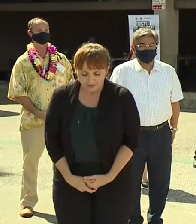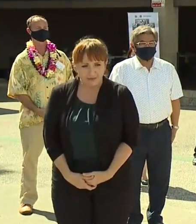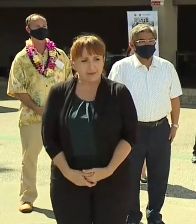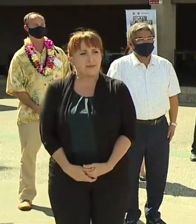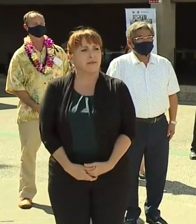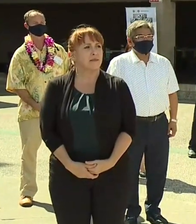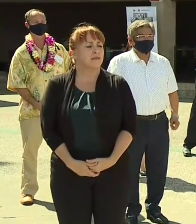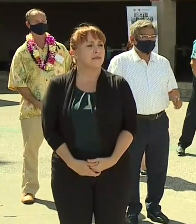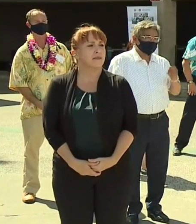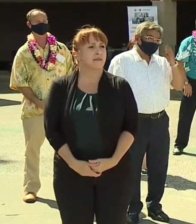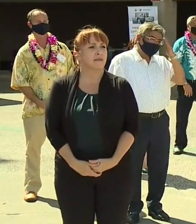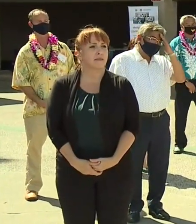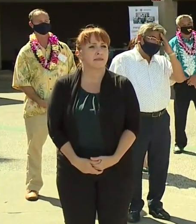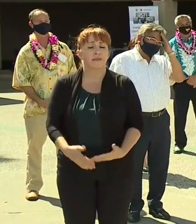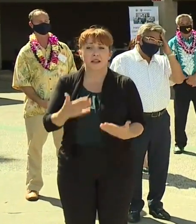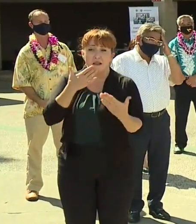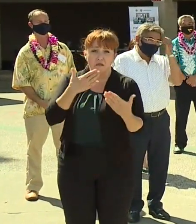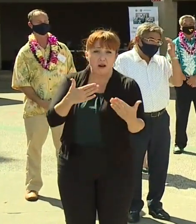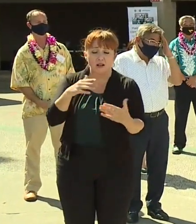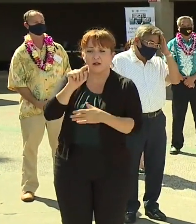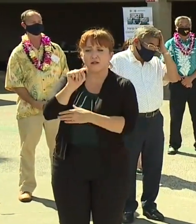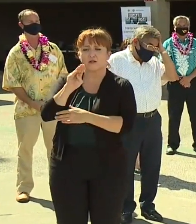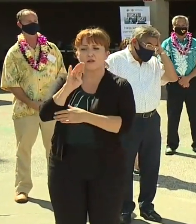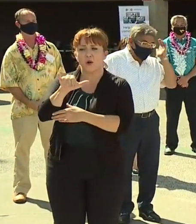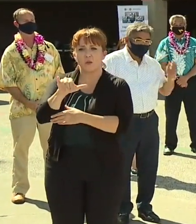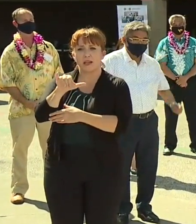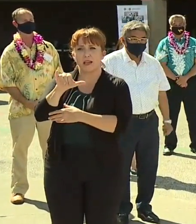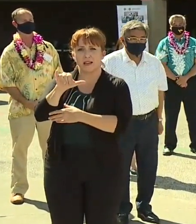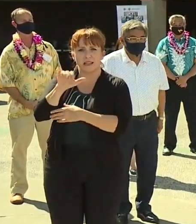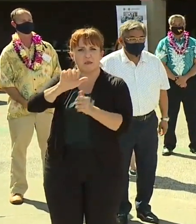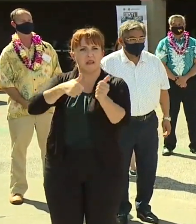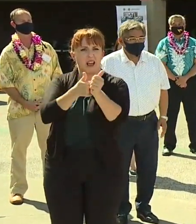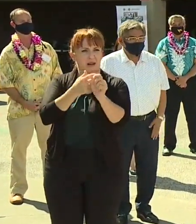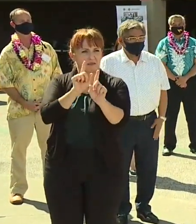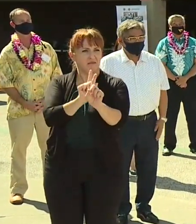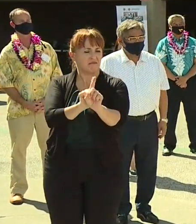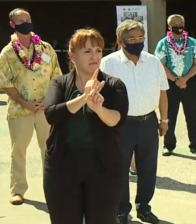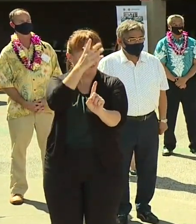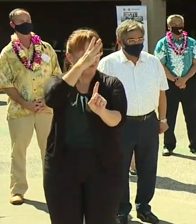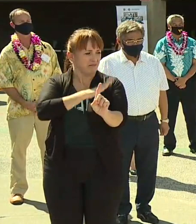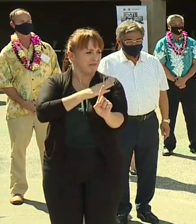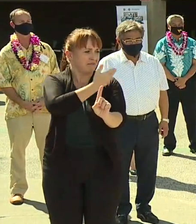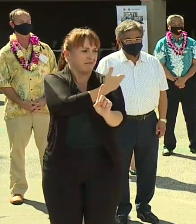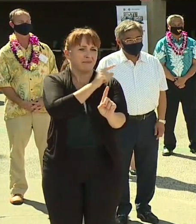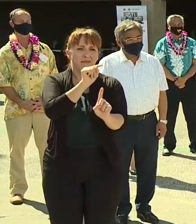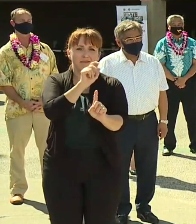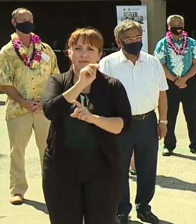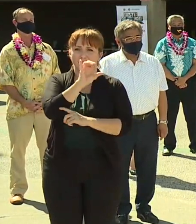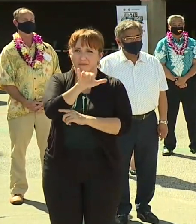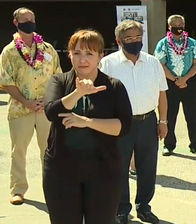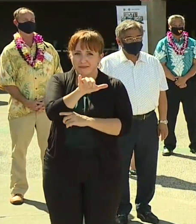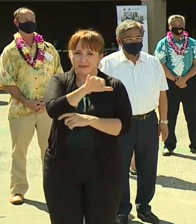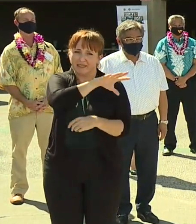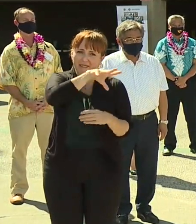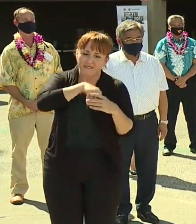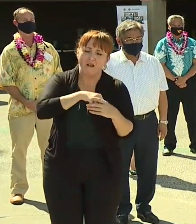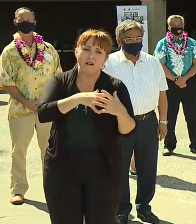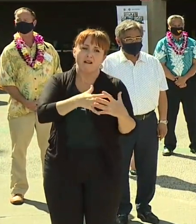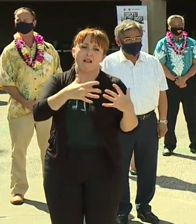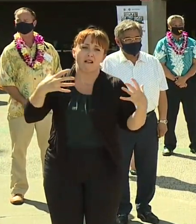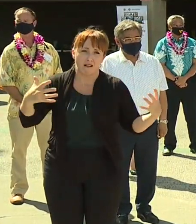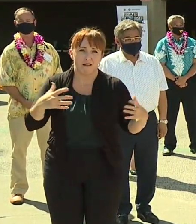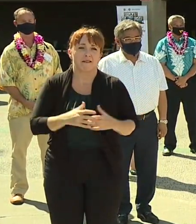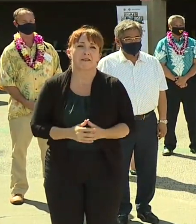I also think we have to say mahalo to Toby Solidum, who's right over here. He has had his hands all over this